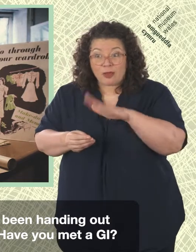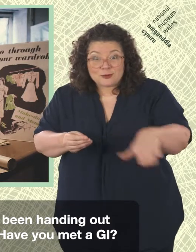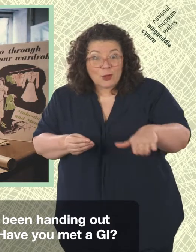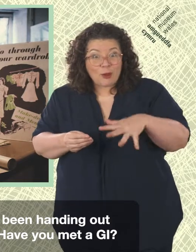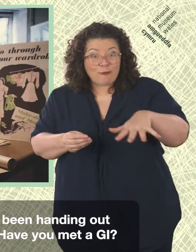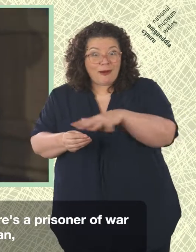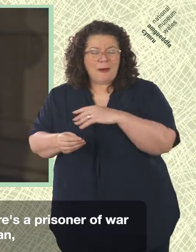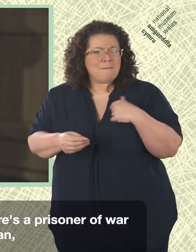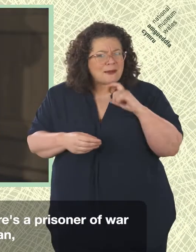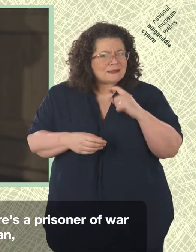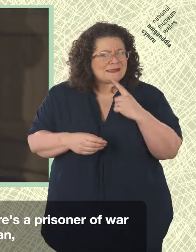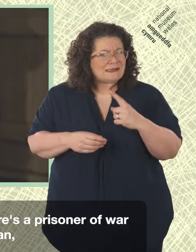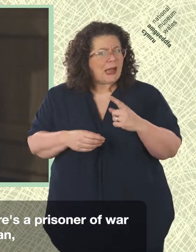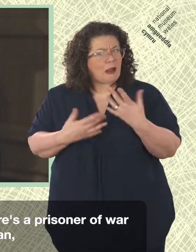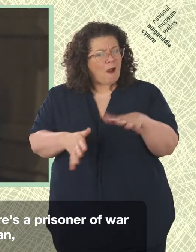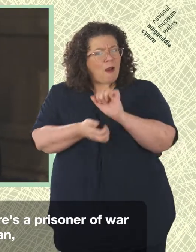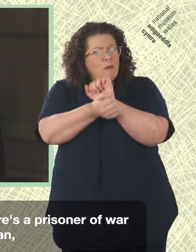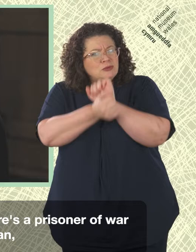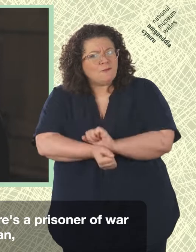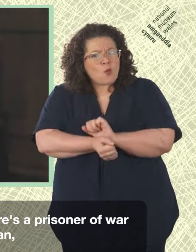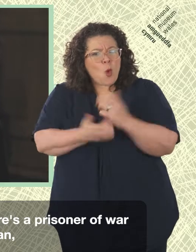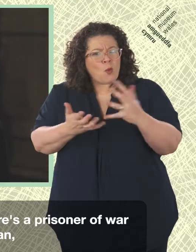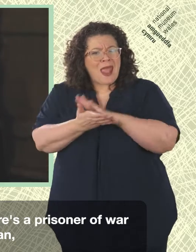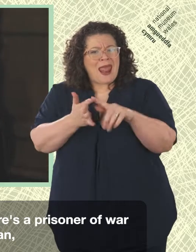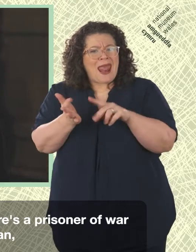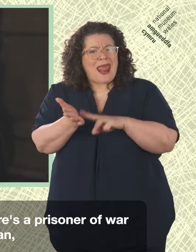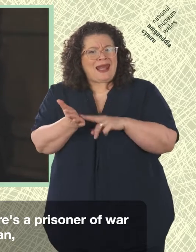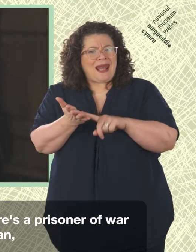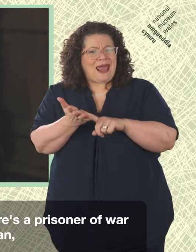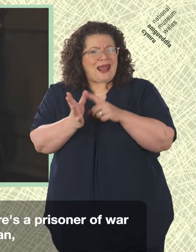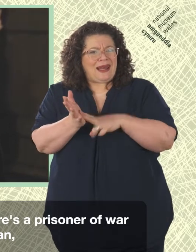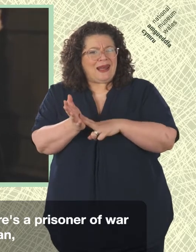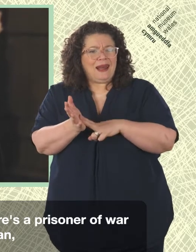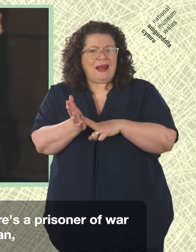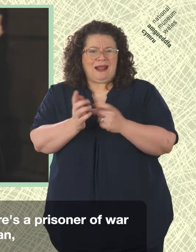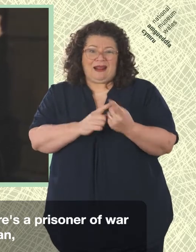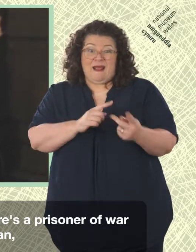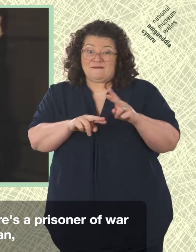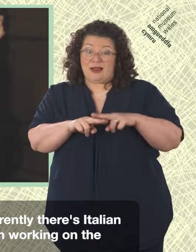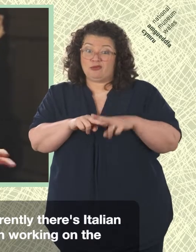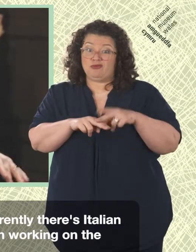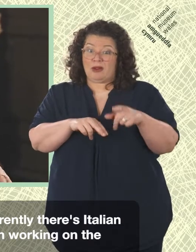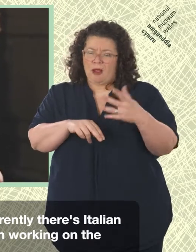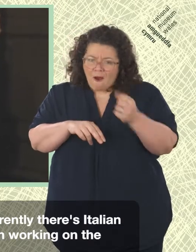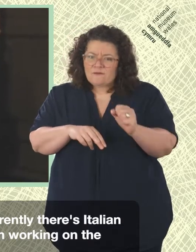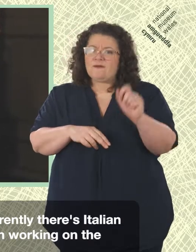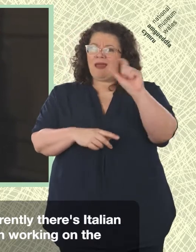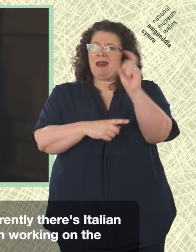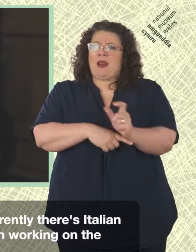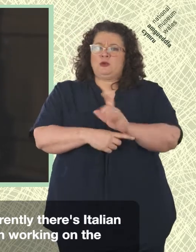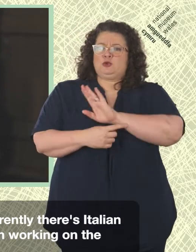met a GI? My cousin said that apparently there's a prisoner of war camp in Henllan, nearby